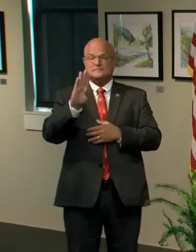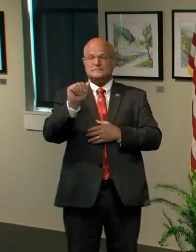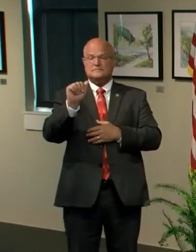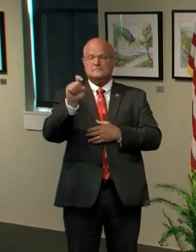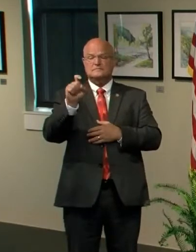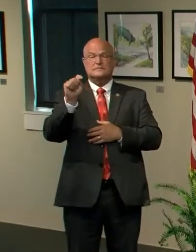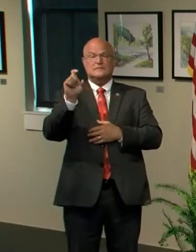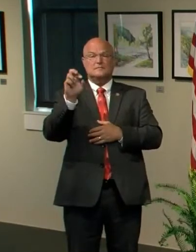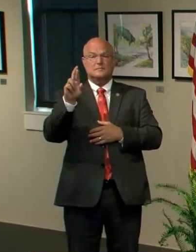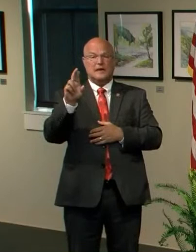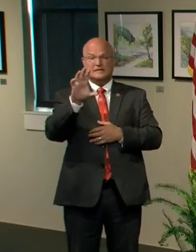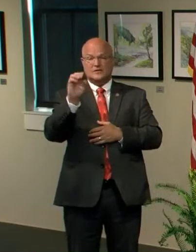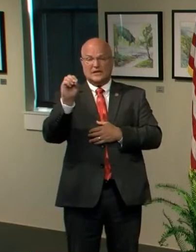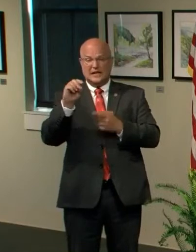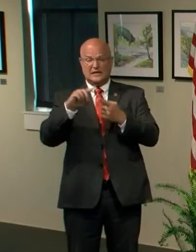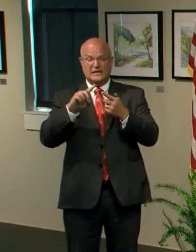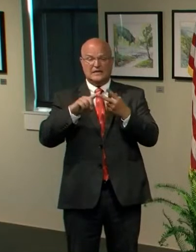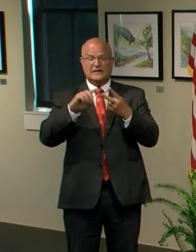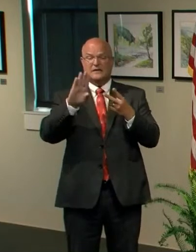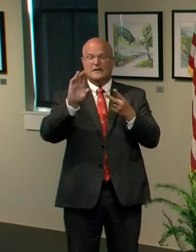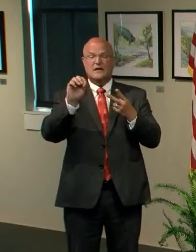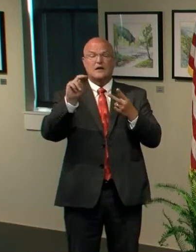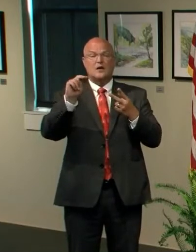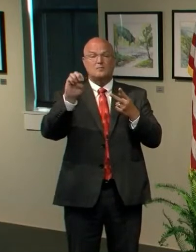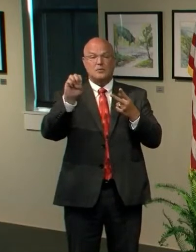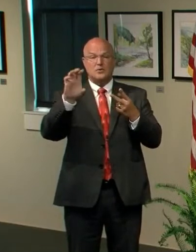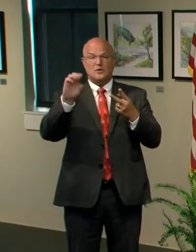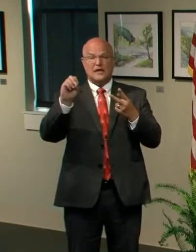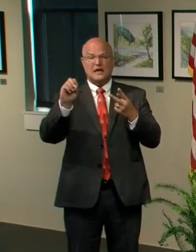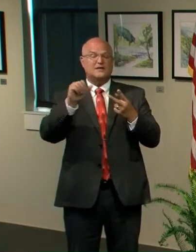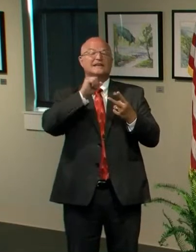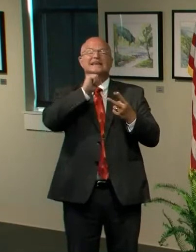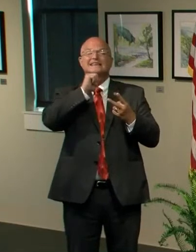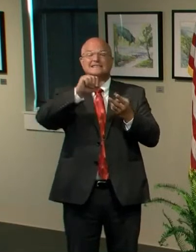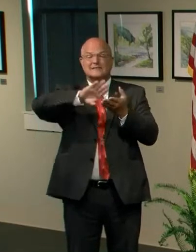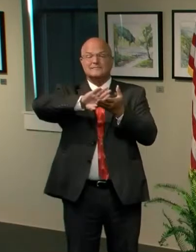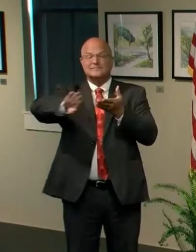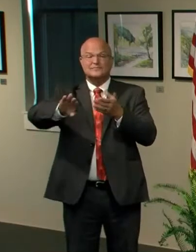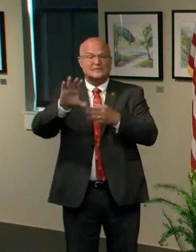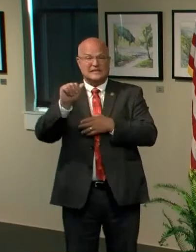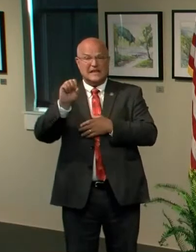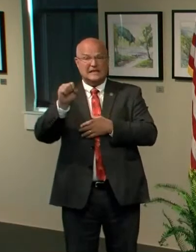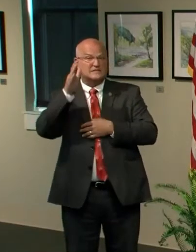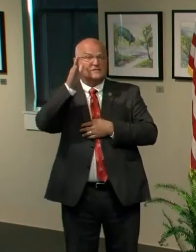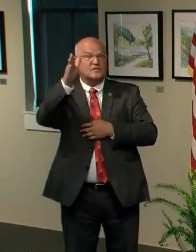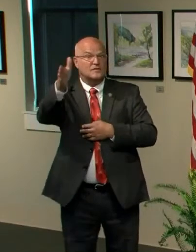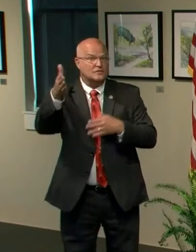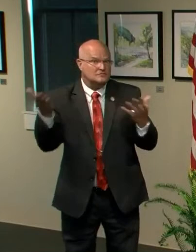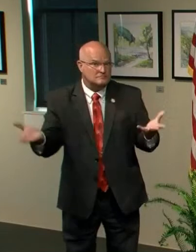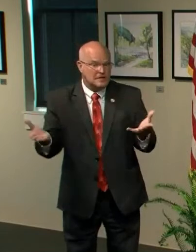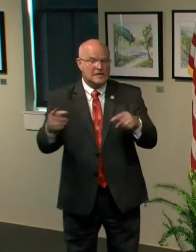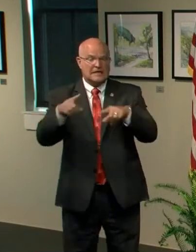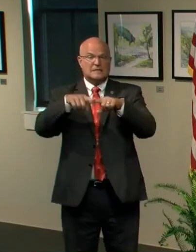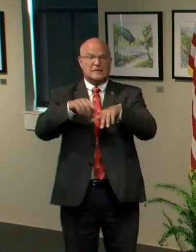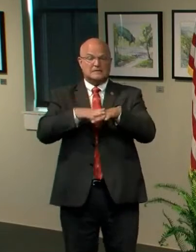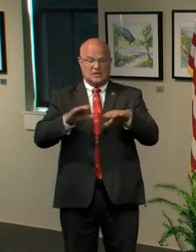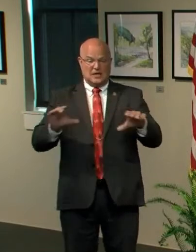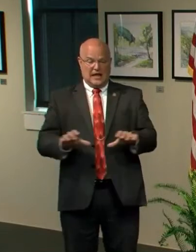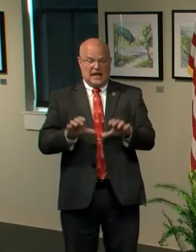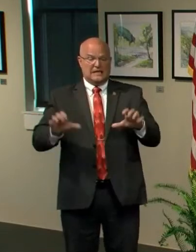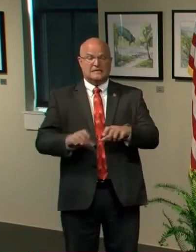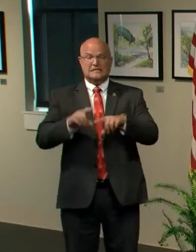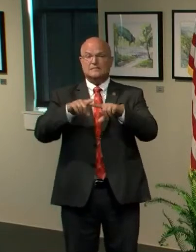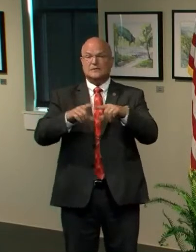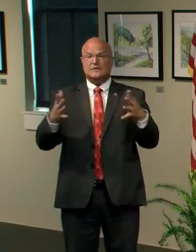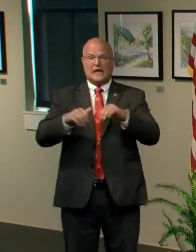Baxter County and Boone County is not immune from an increase in cases in the future, and it depends upon our actions.